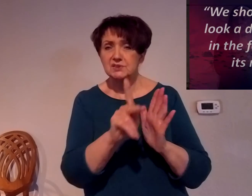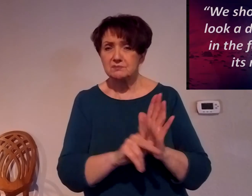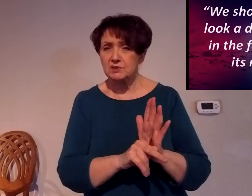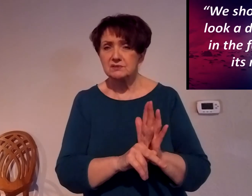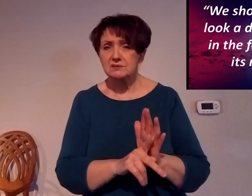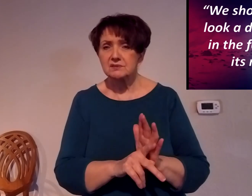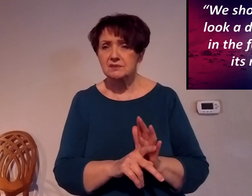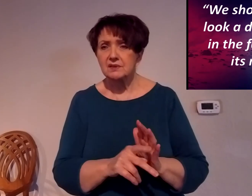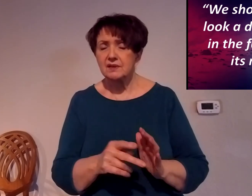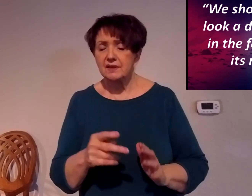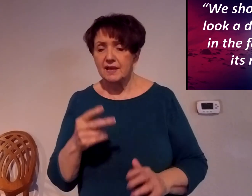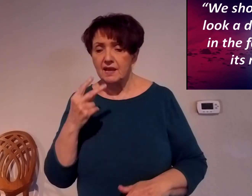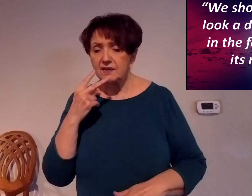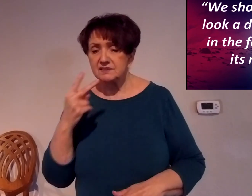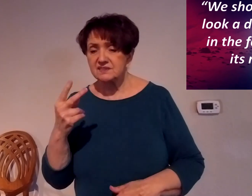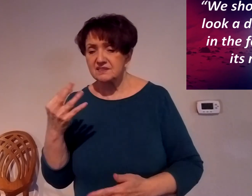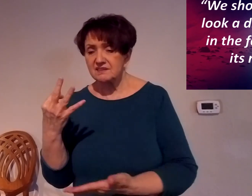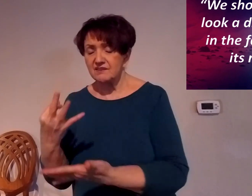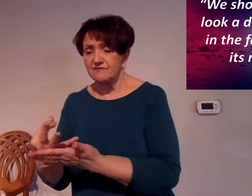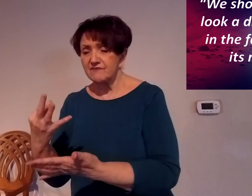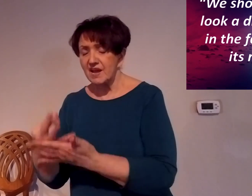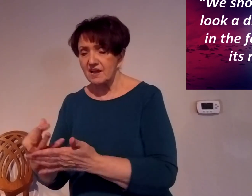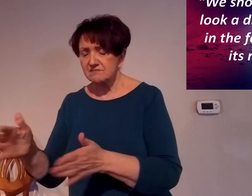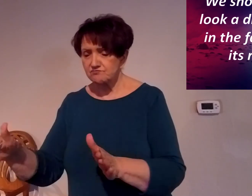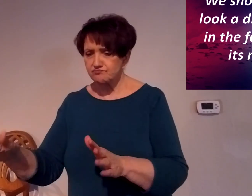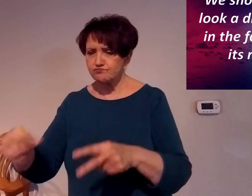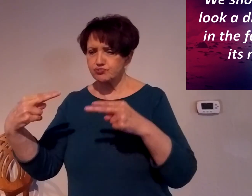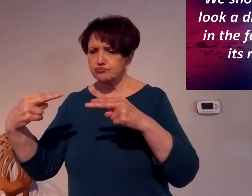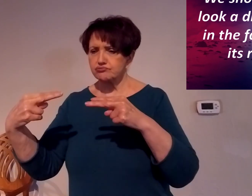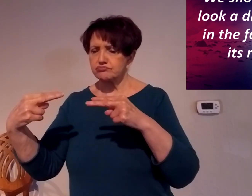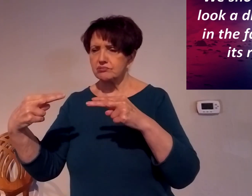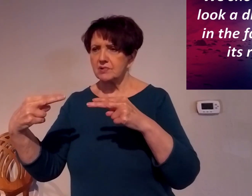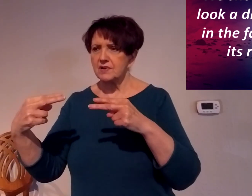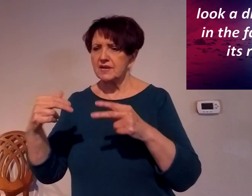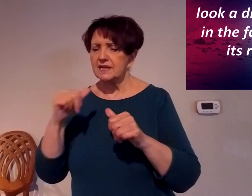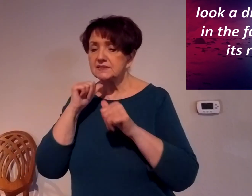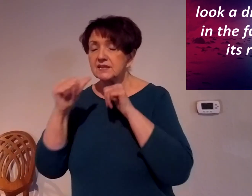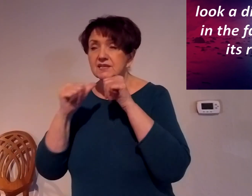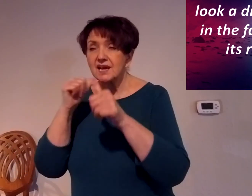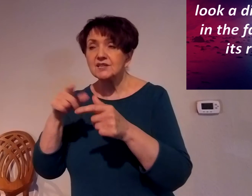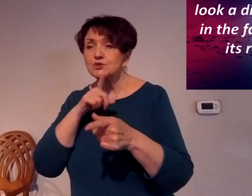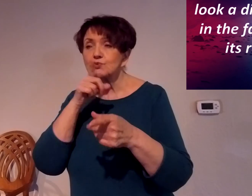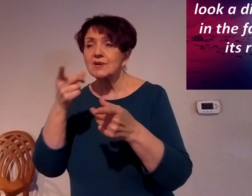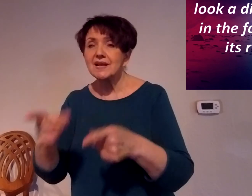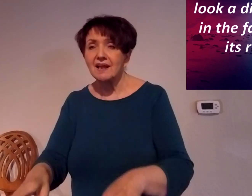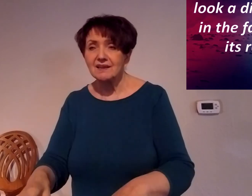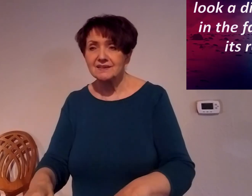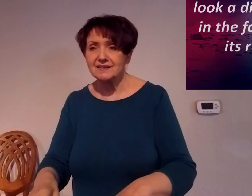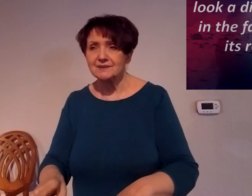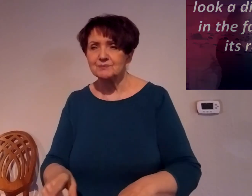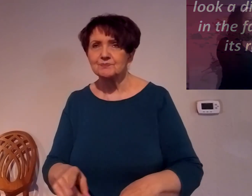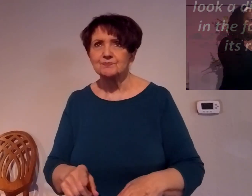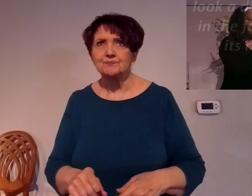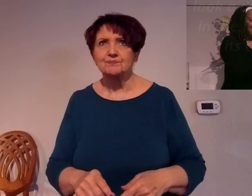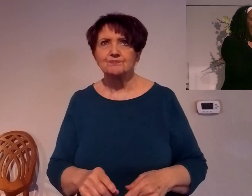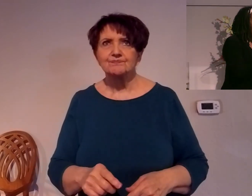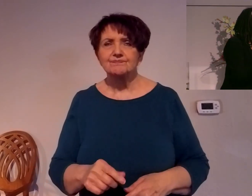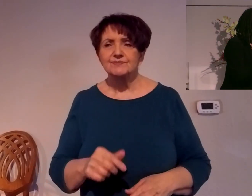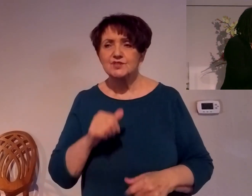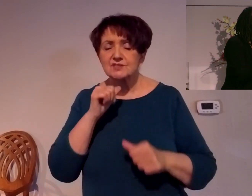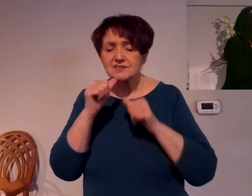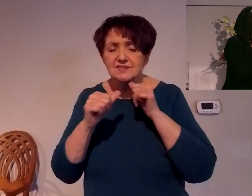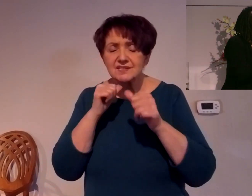a discordant fact in the face and deny its reality. Deny